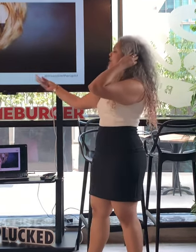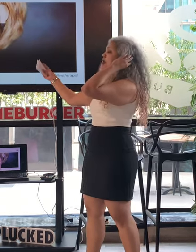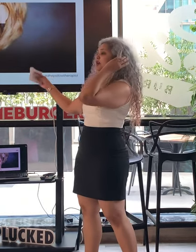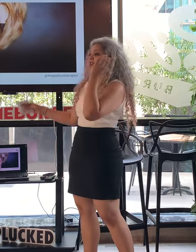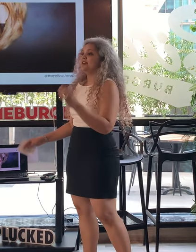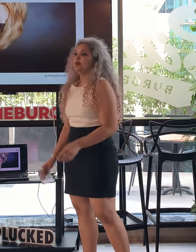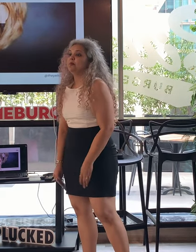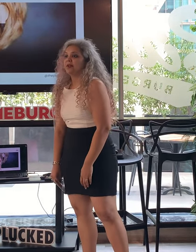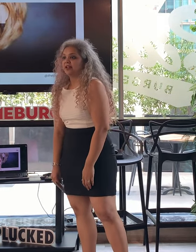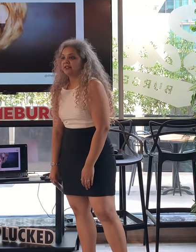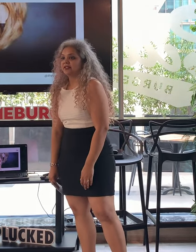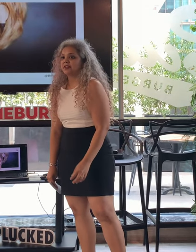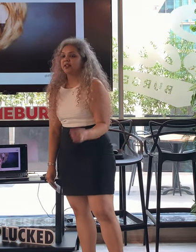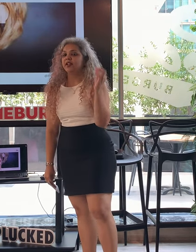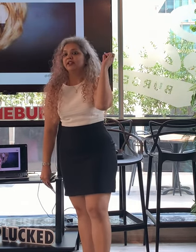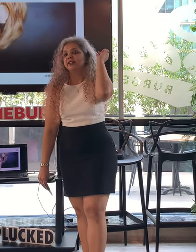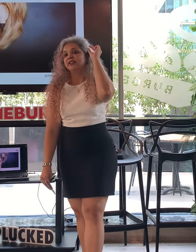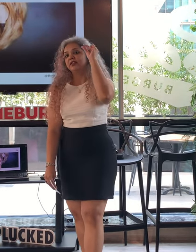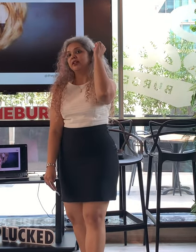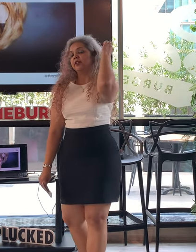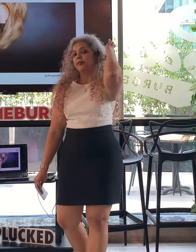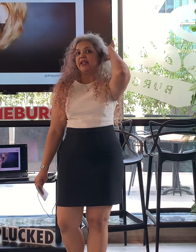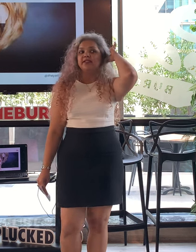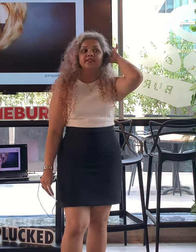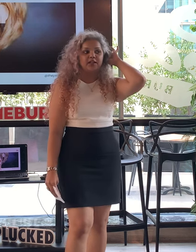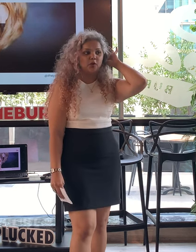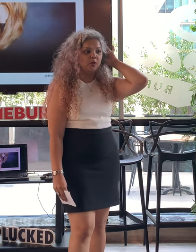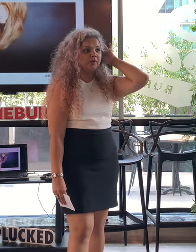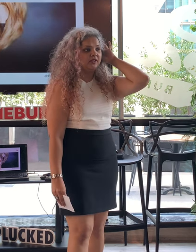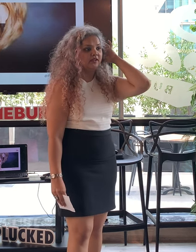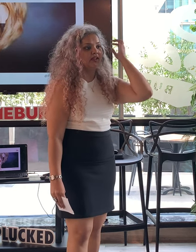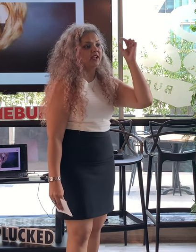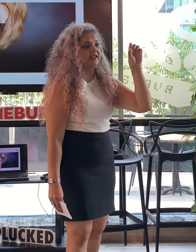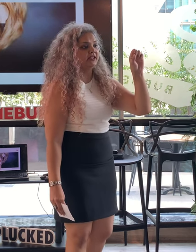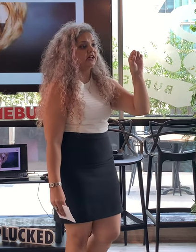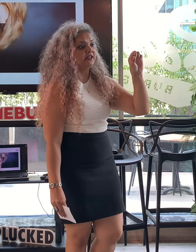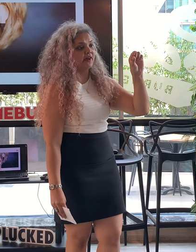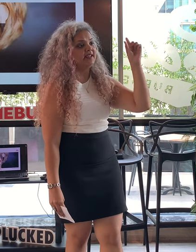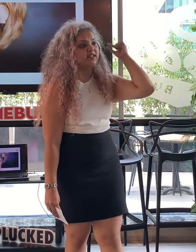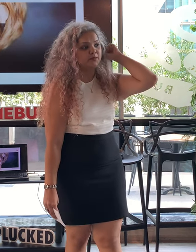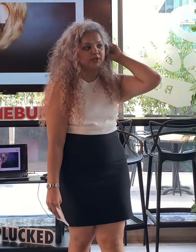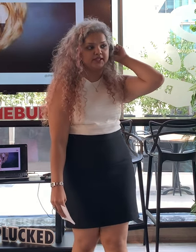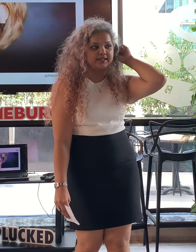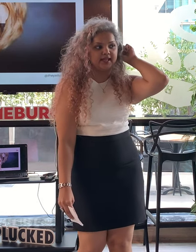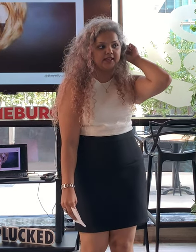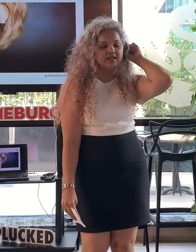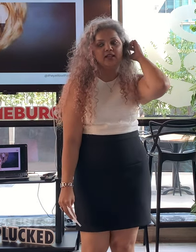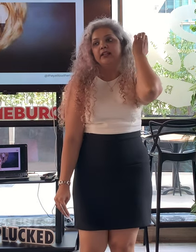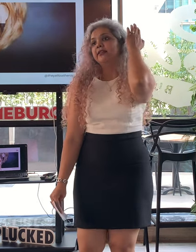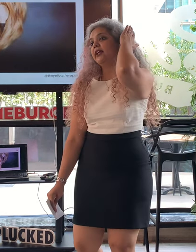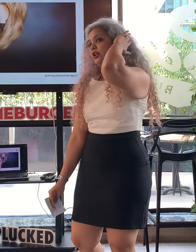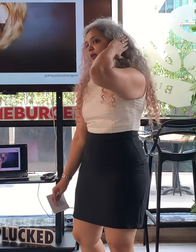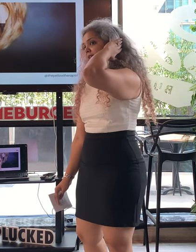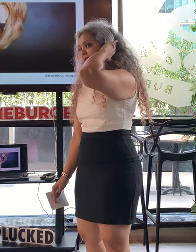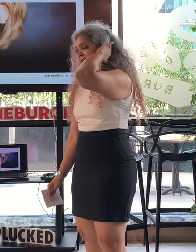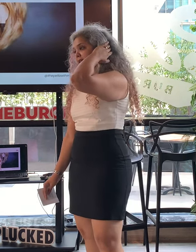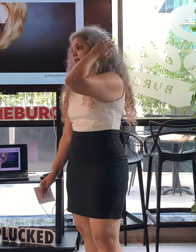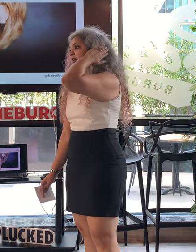a cochlear implant. The brain is cut open and a device is put inside. Then you let it heal, it